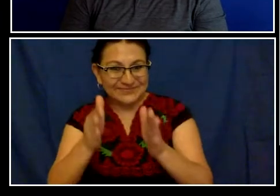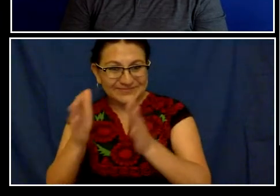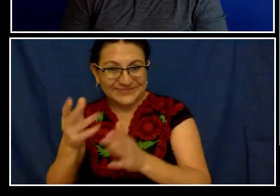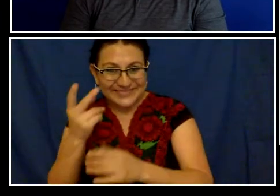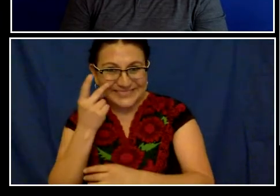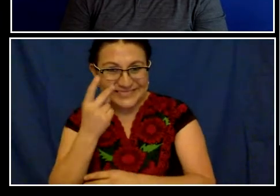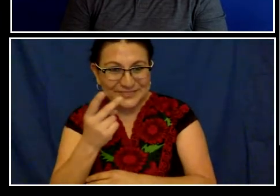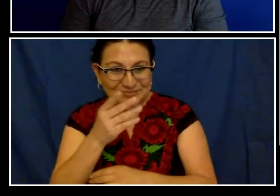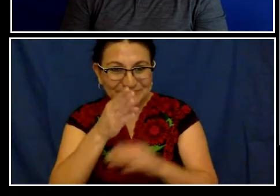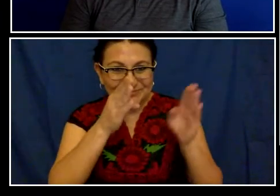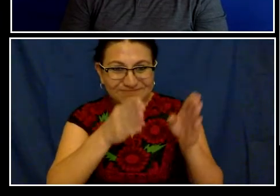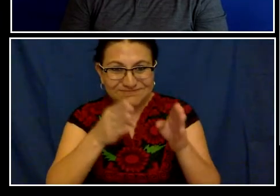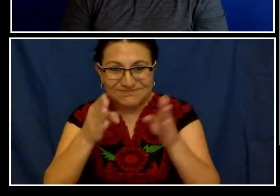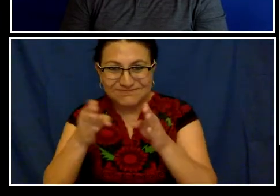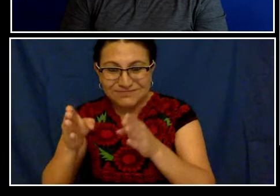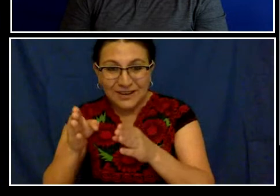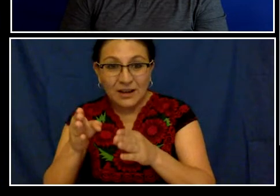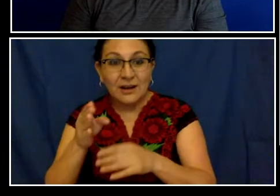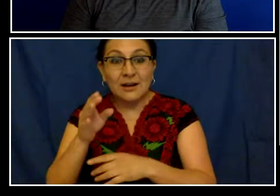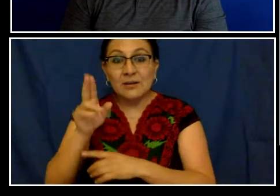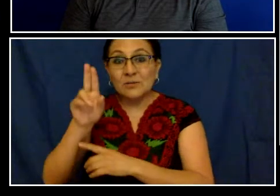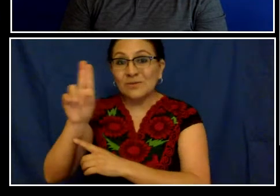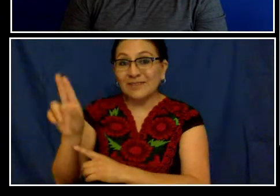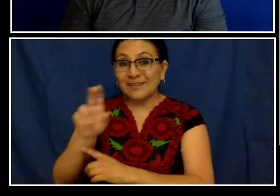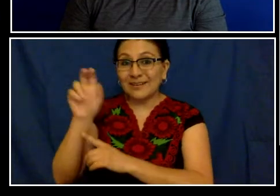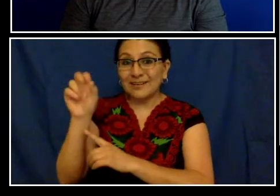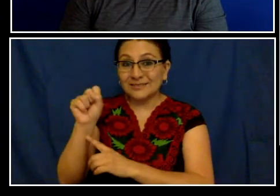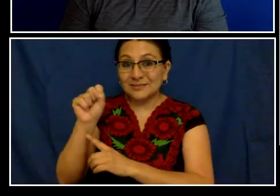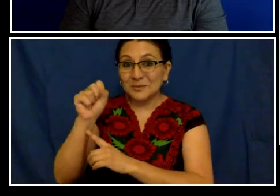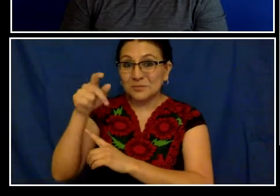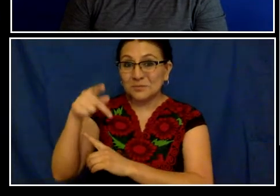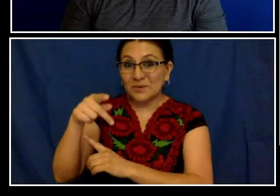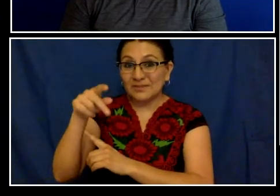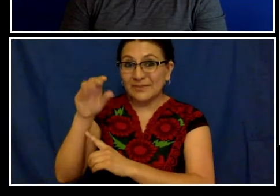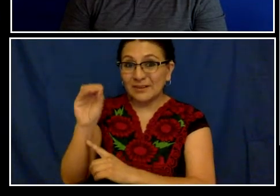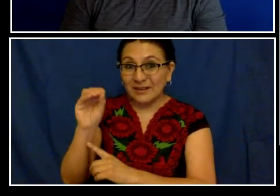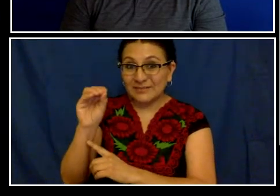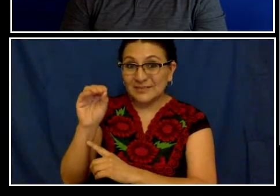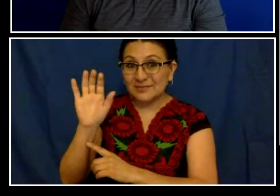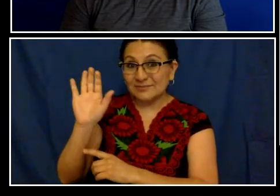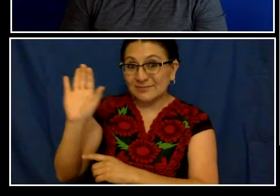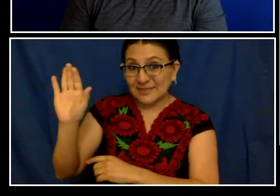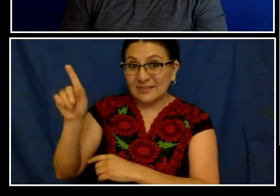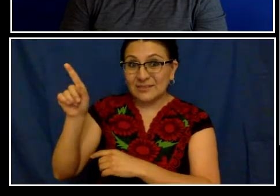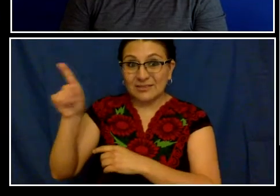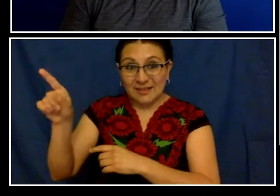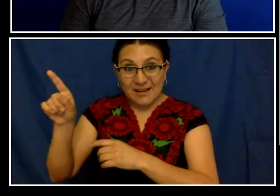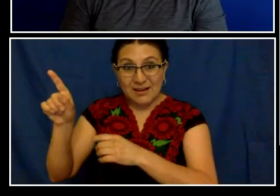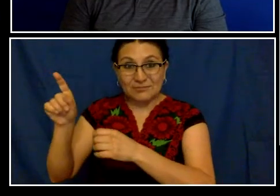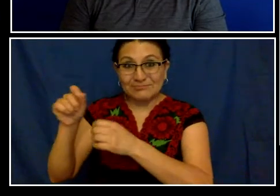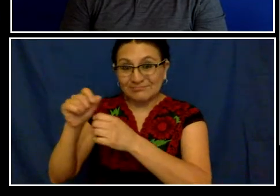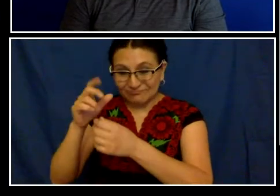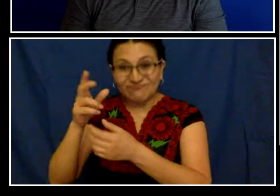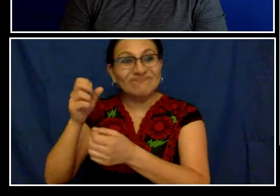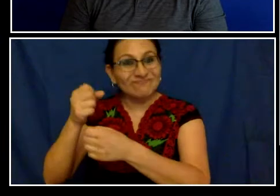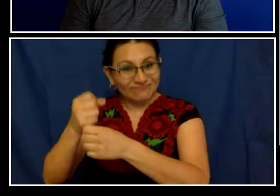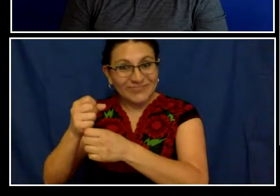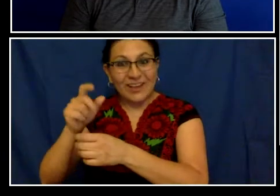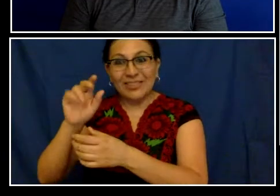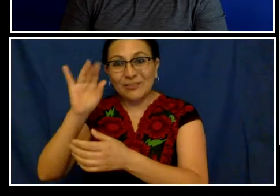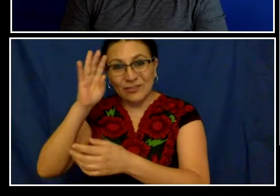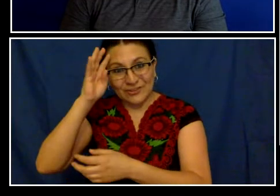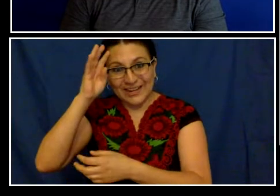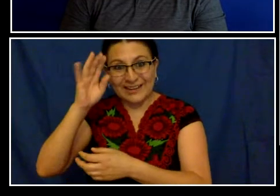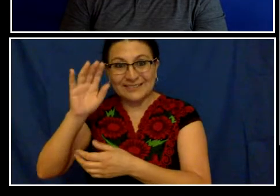music singers. You might know some of these. Some of these individuals may be very familiar to you. In the United States, the post